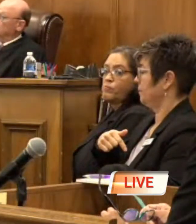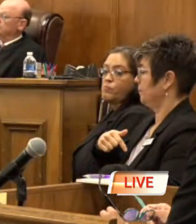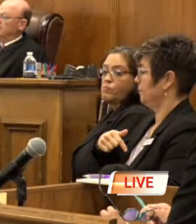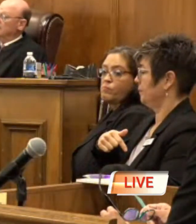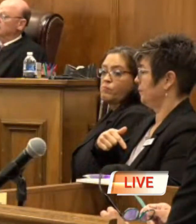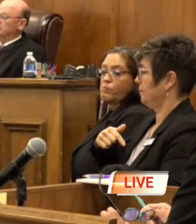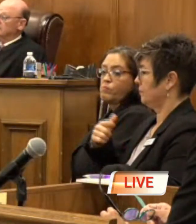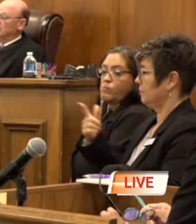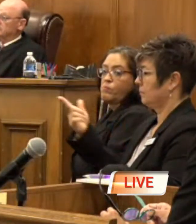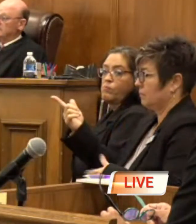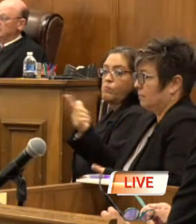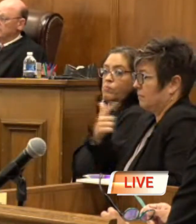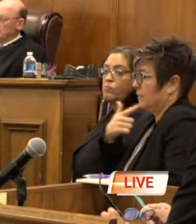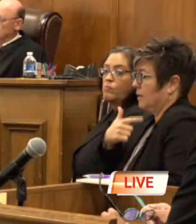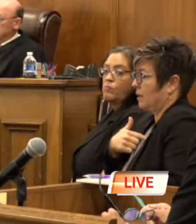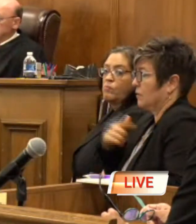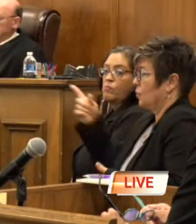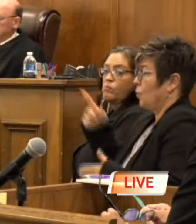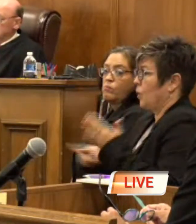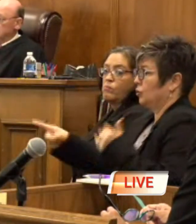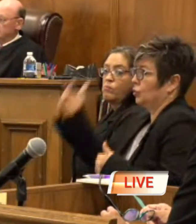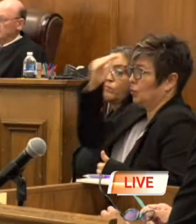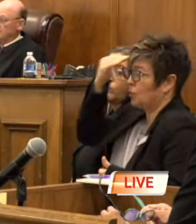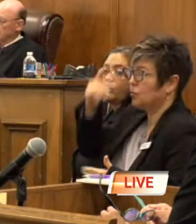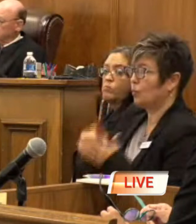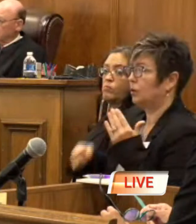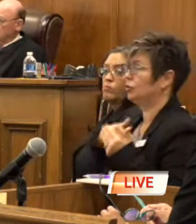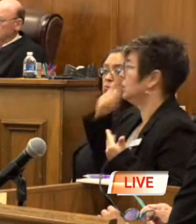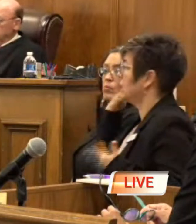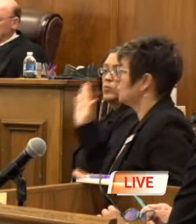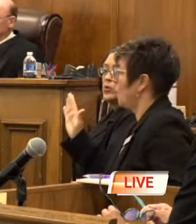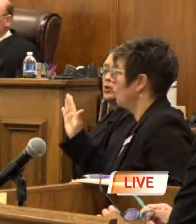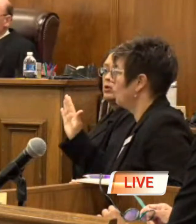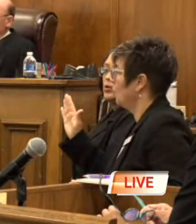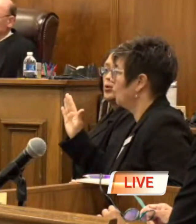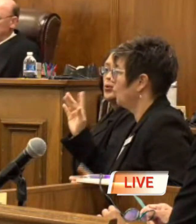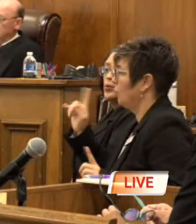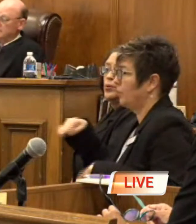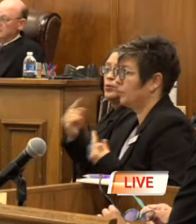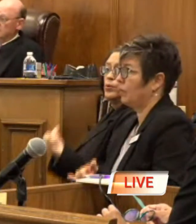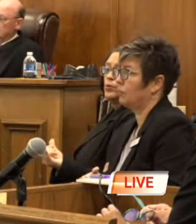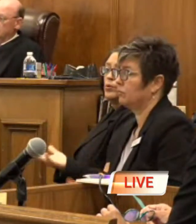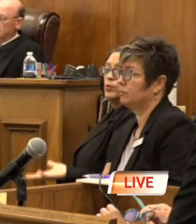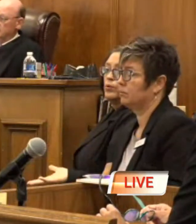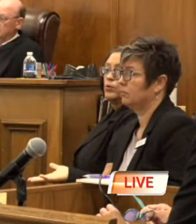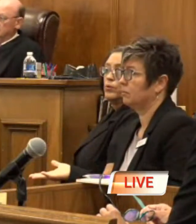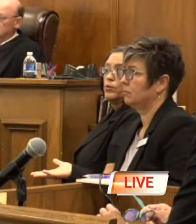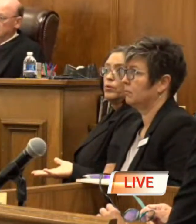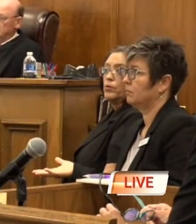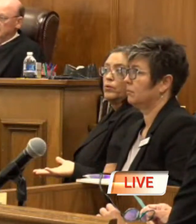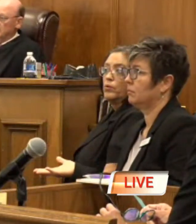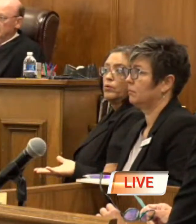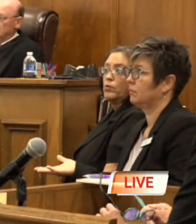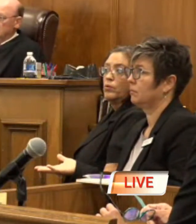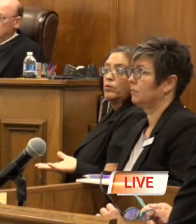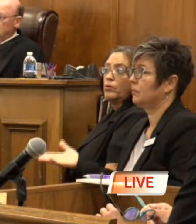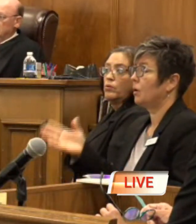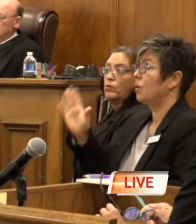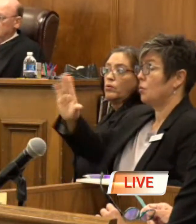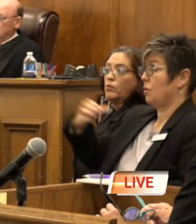tell us what she knows and what she doesn't know. At this point, your objection may be